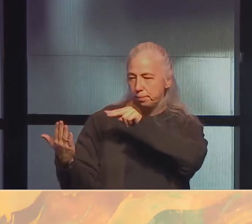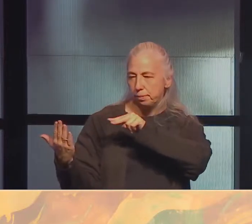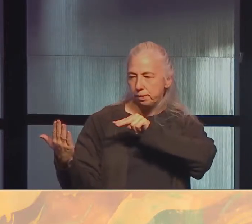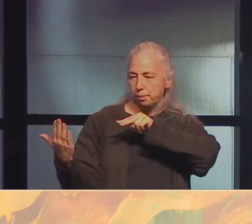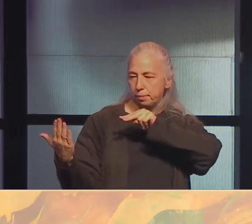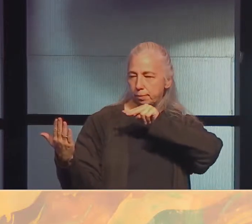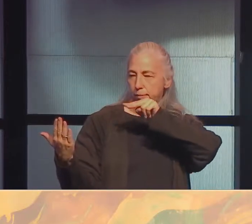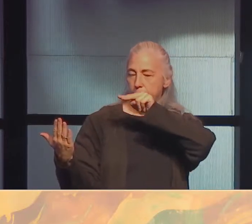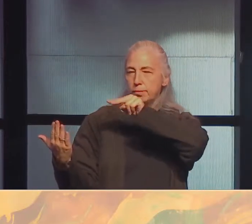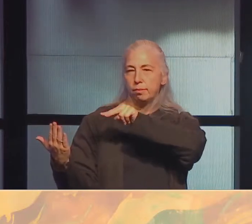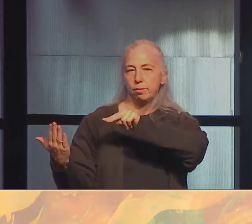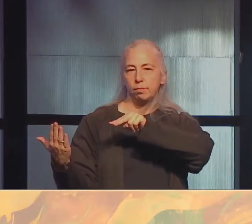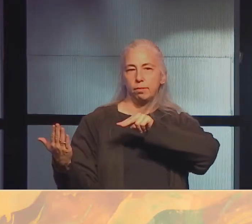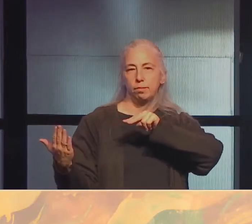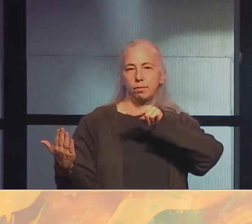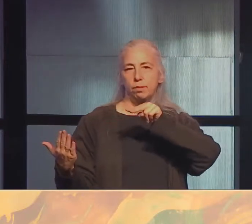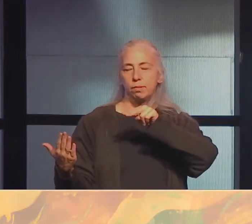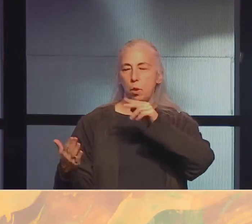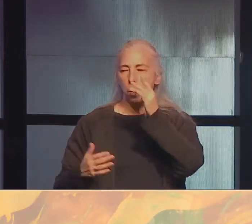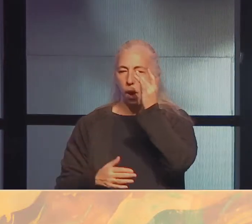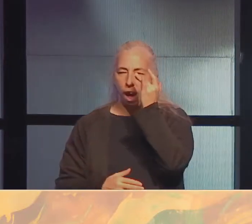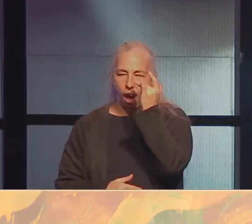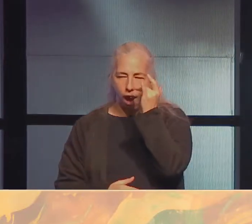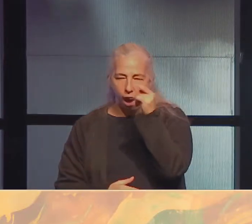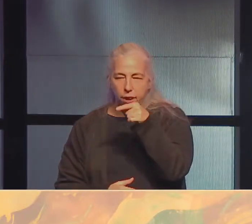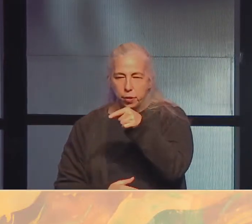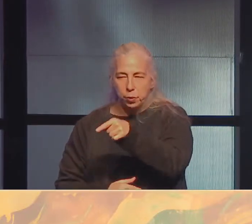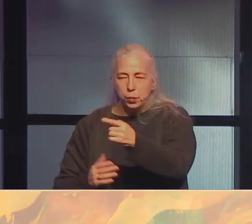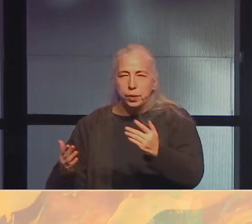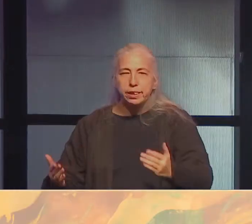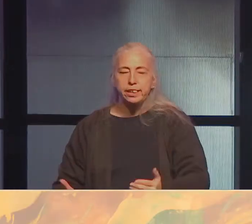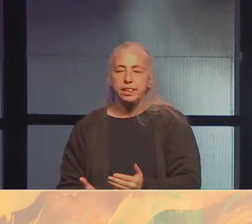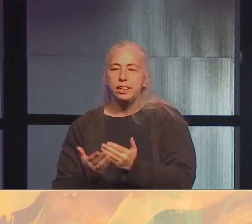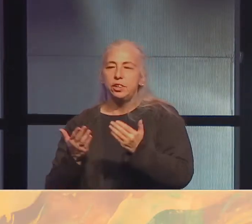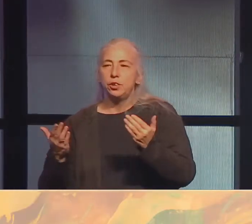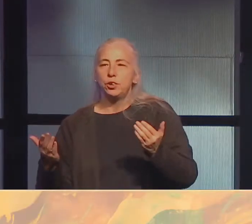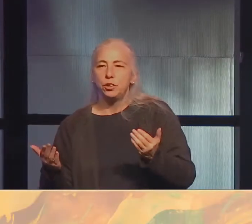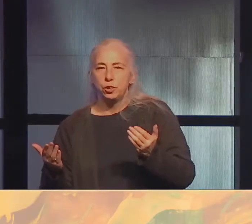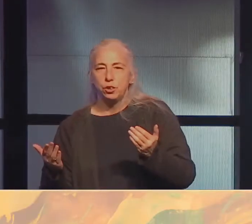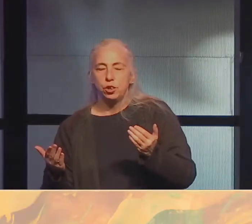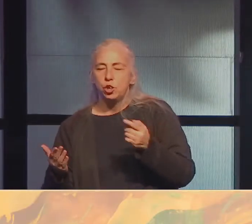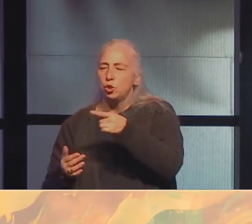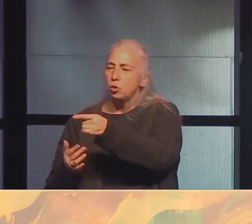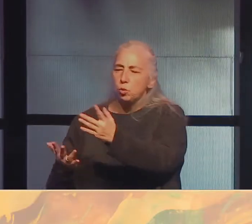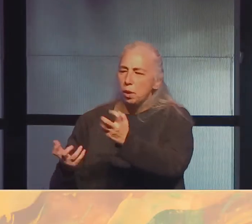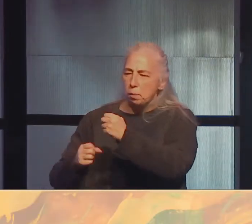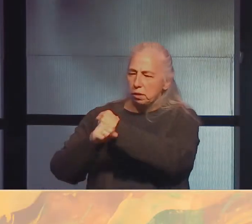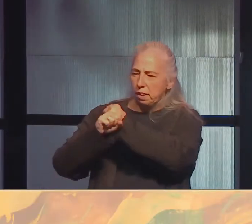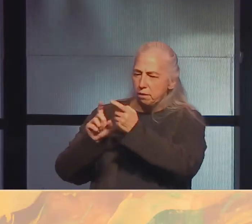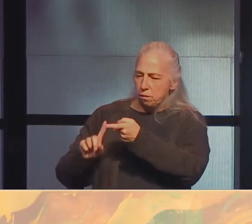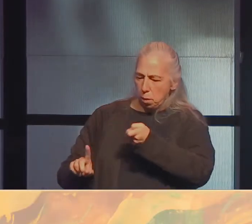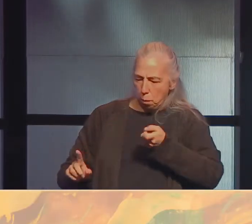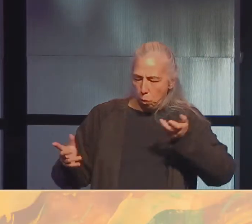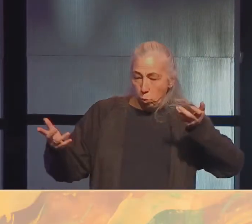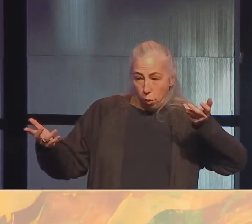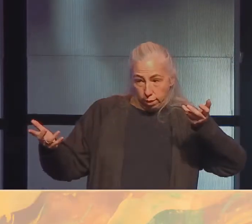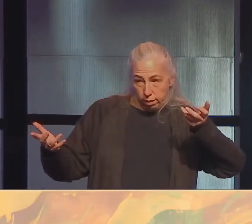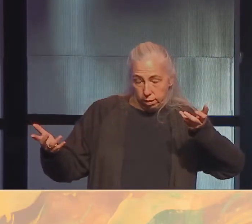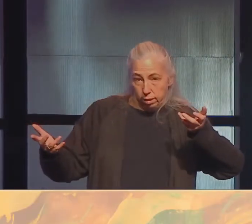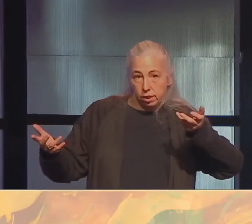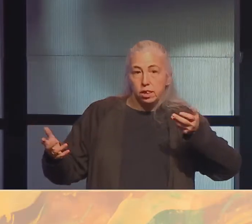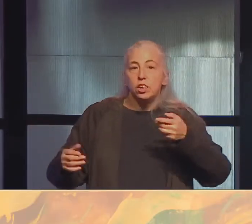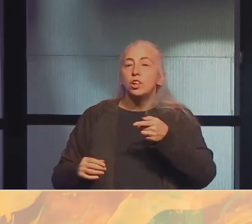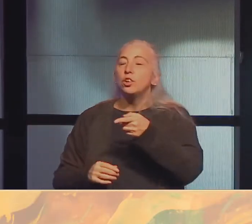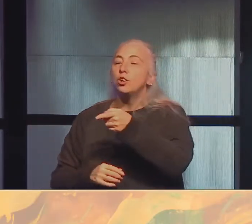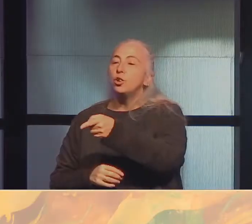Be like, what exactly are you trying to steal from me? What are